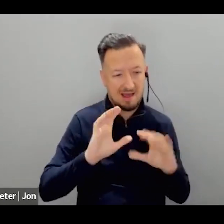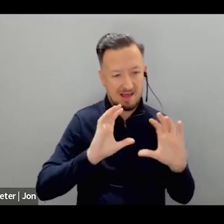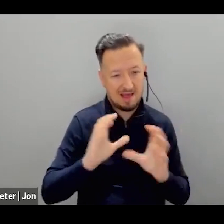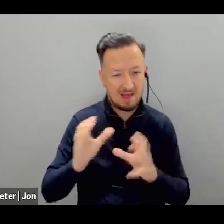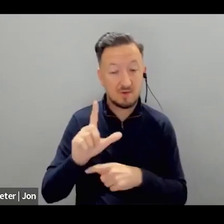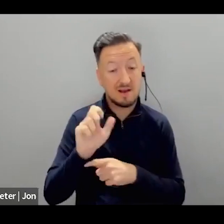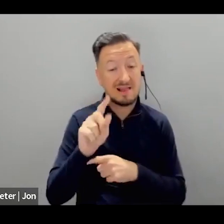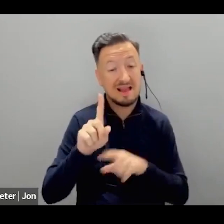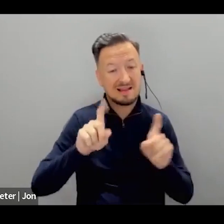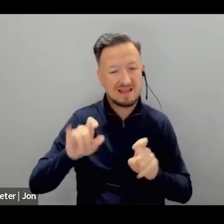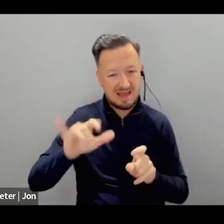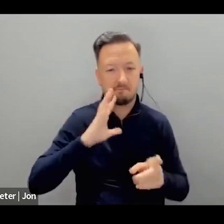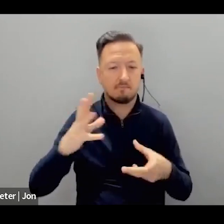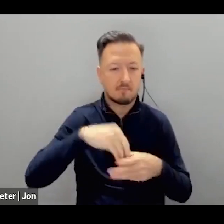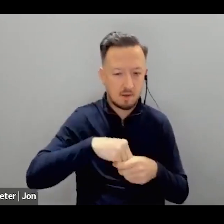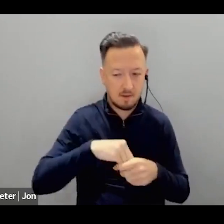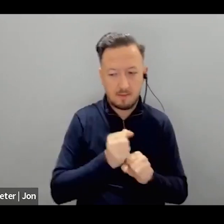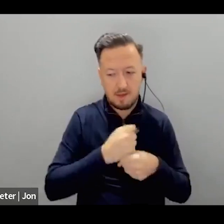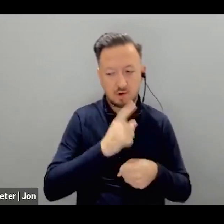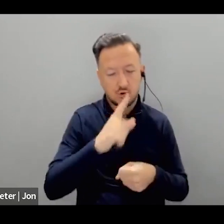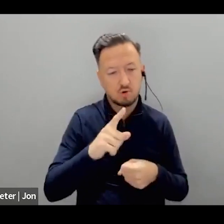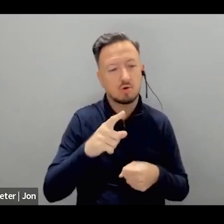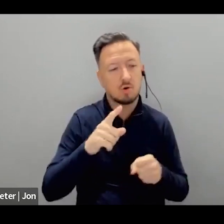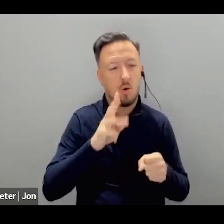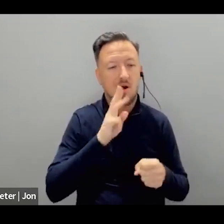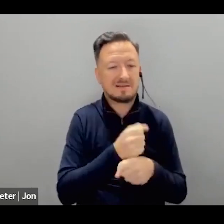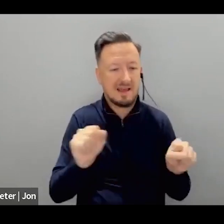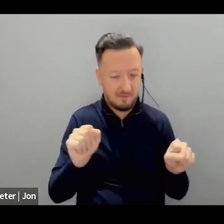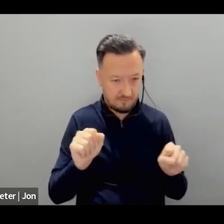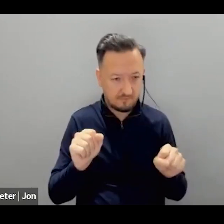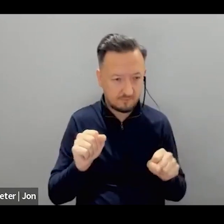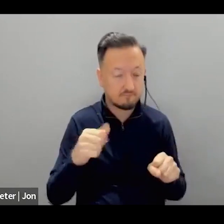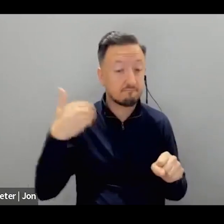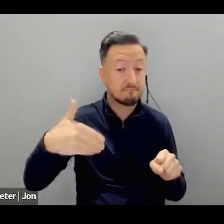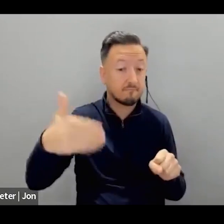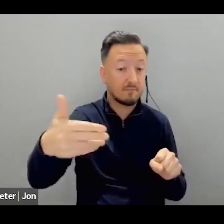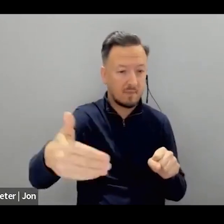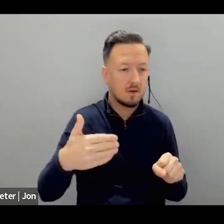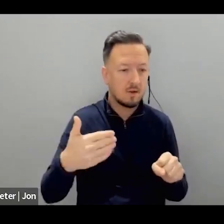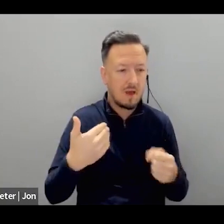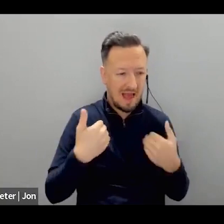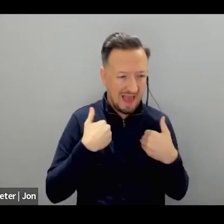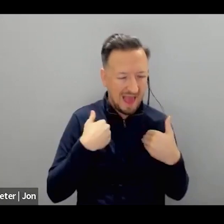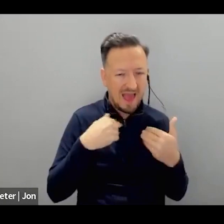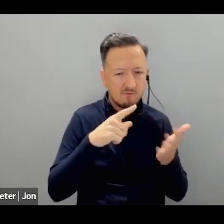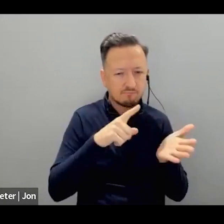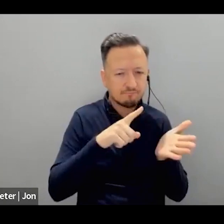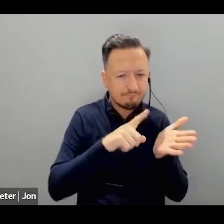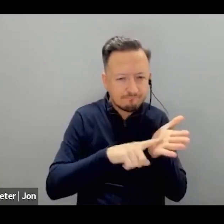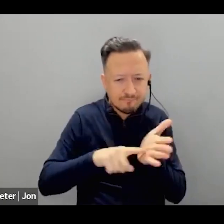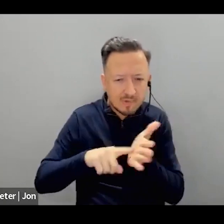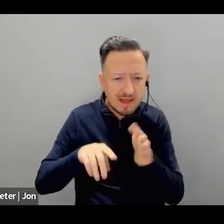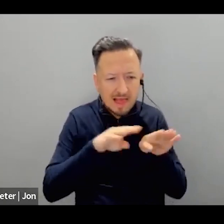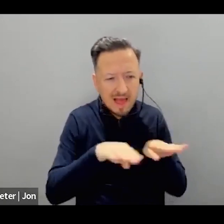regular part of making sure that our water is safe for our pre-K students. So from time to time, we have had detectable levels identified